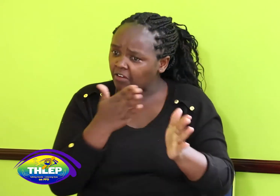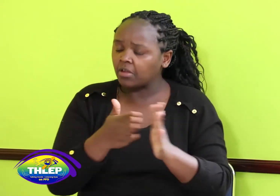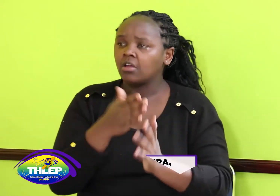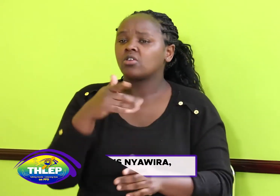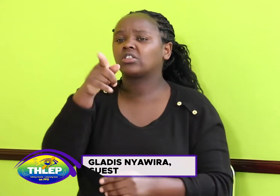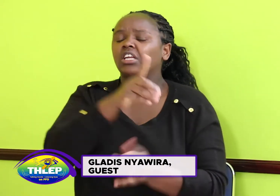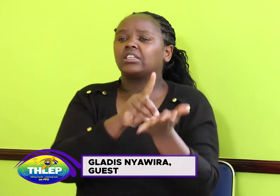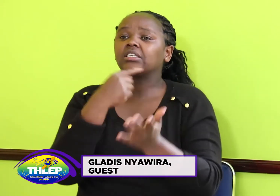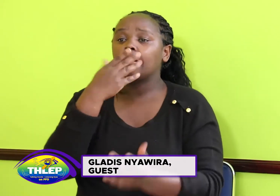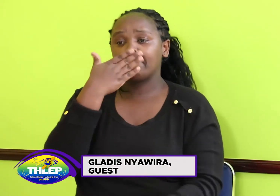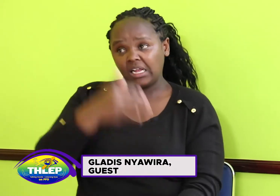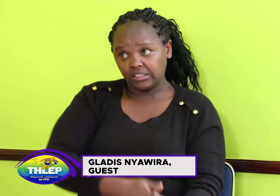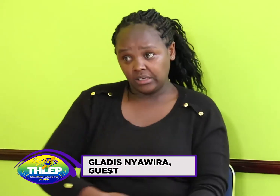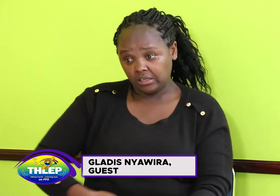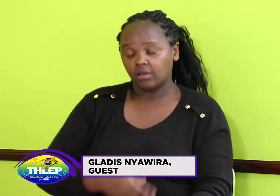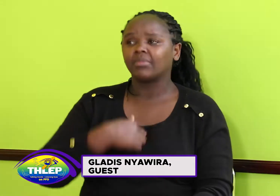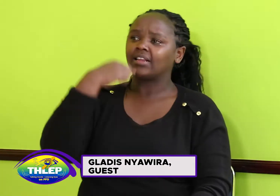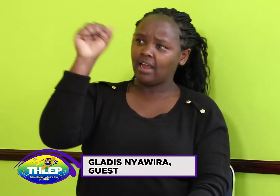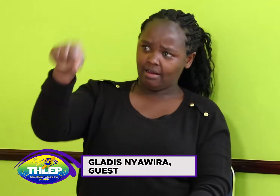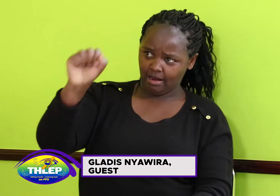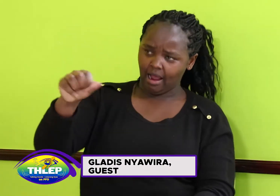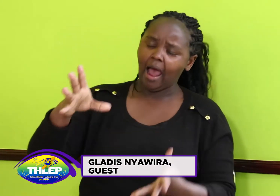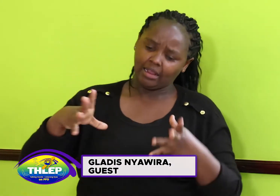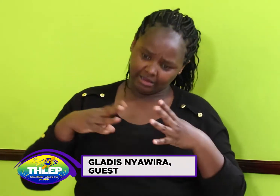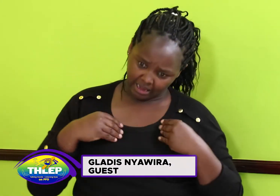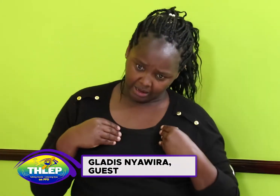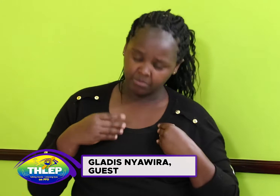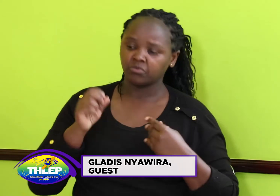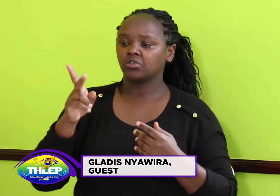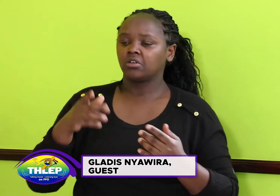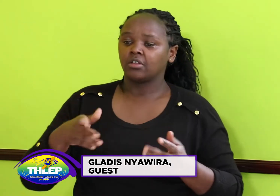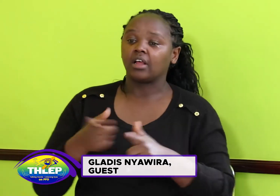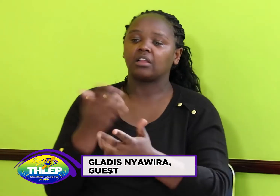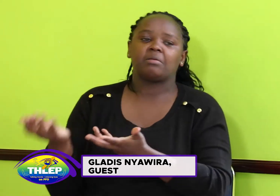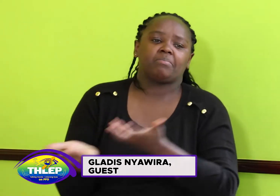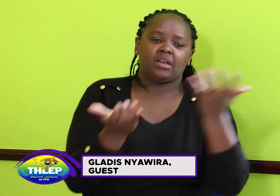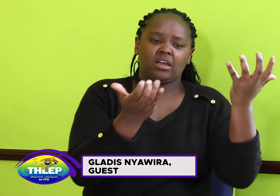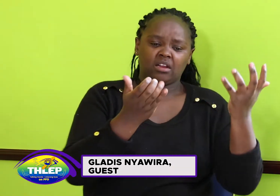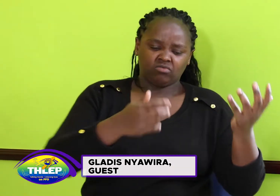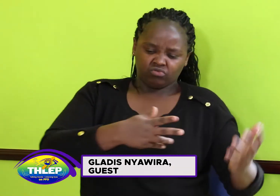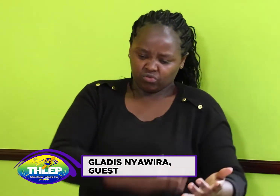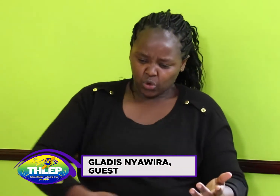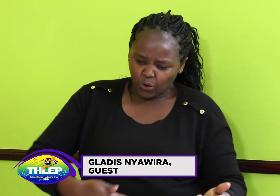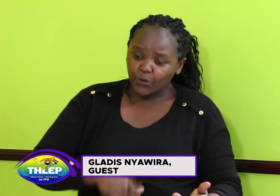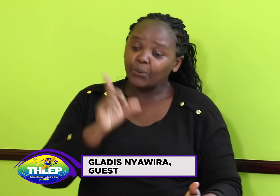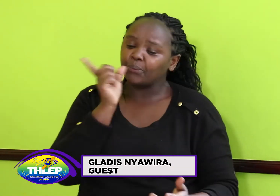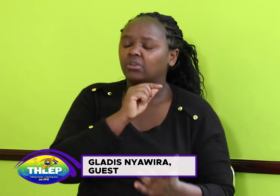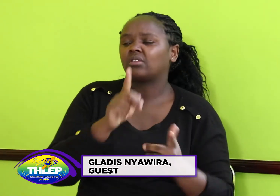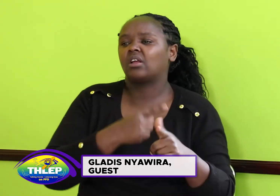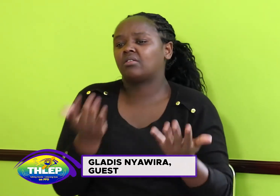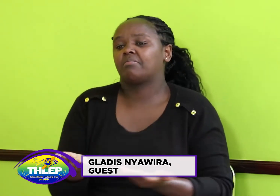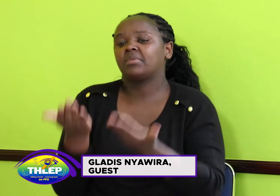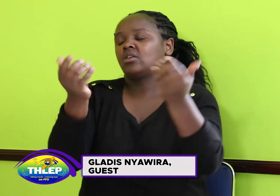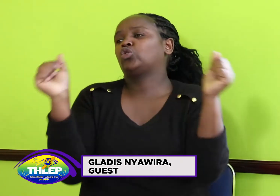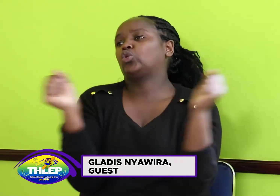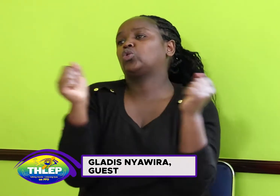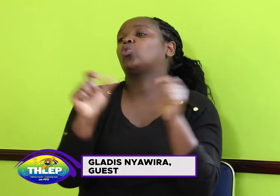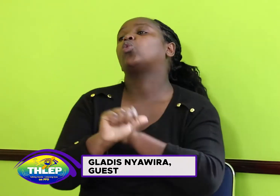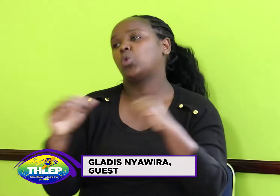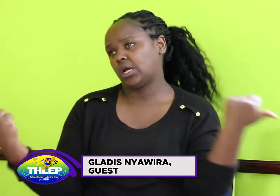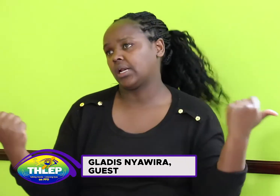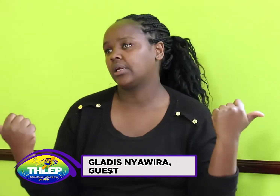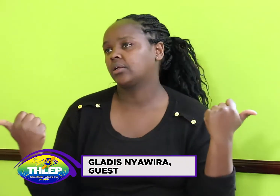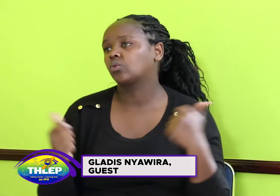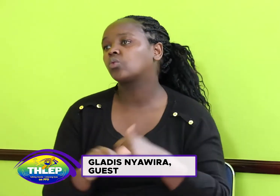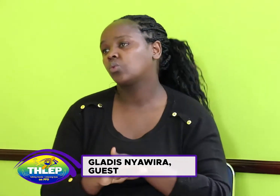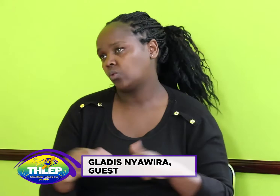and they said that the baby is growing. So they said it's better I go for a cesarean section. And then they carried me, they did